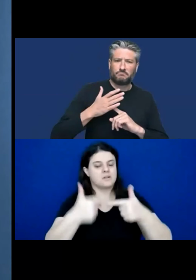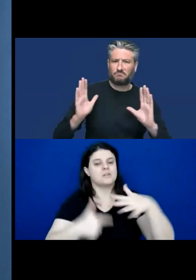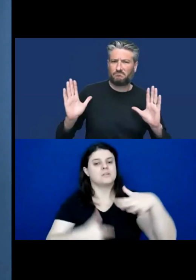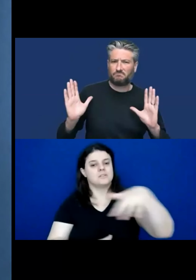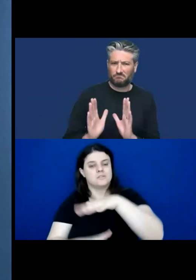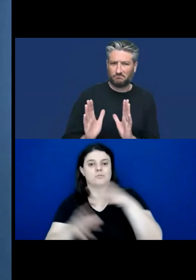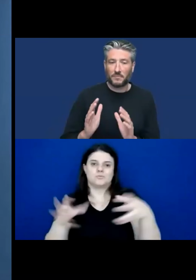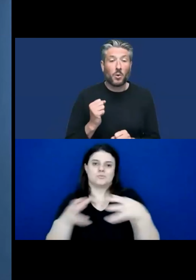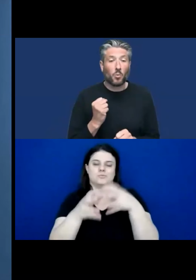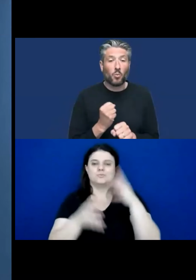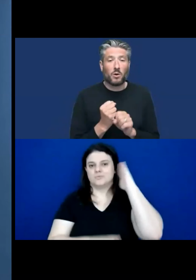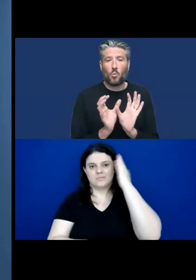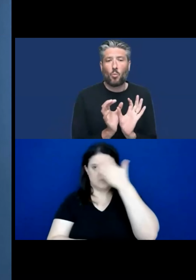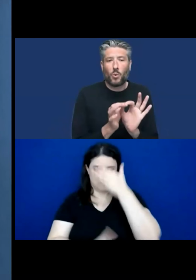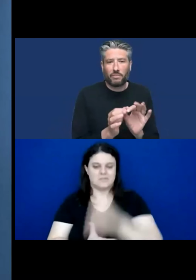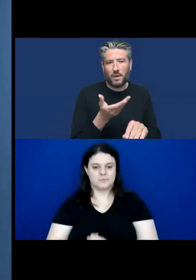deafblind.